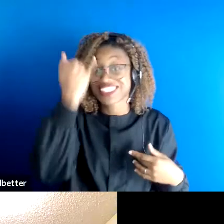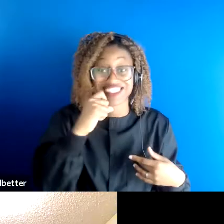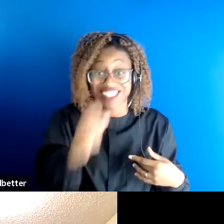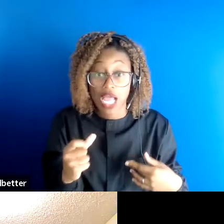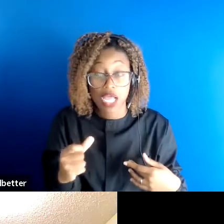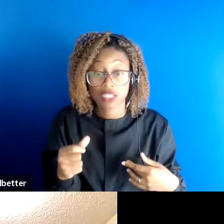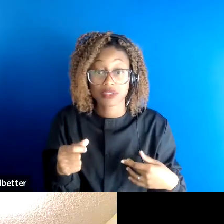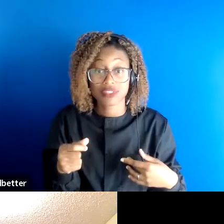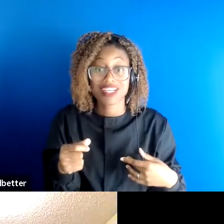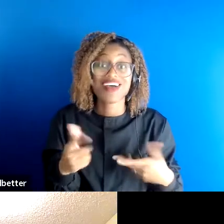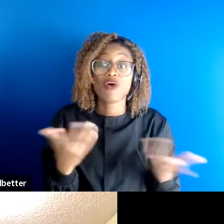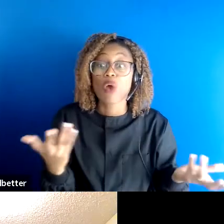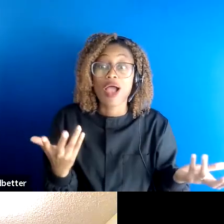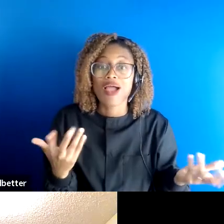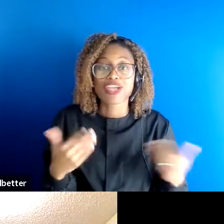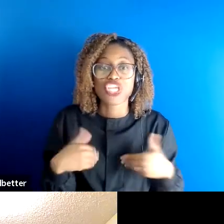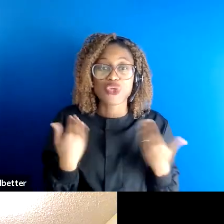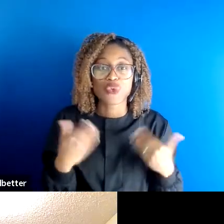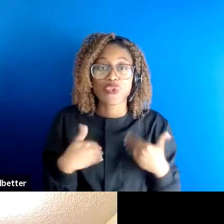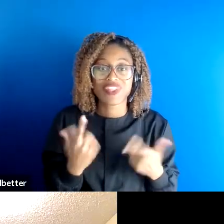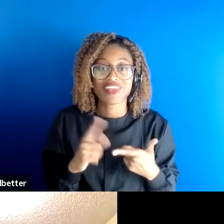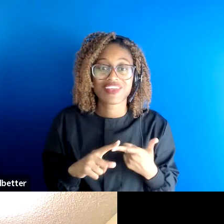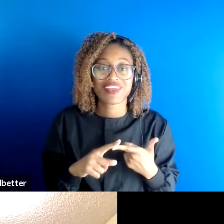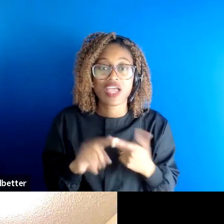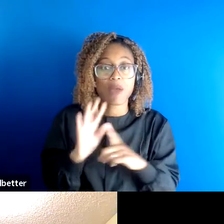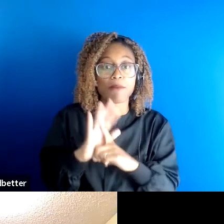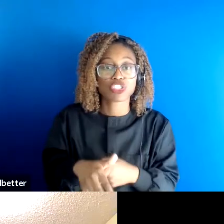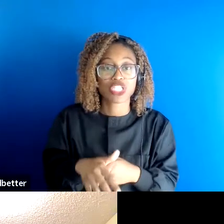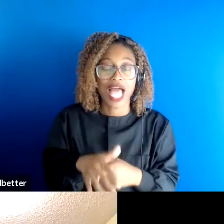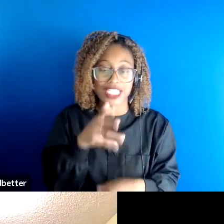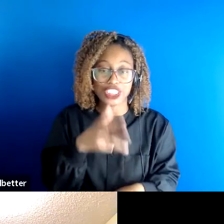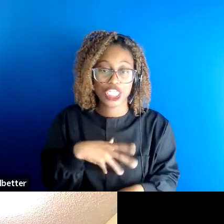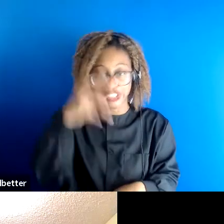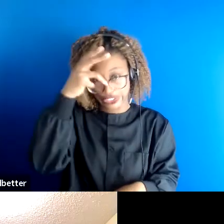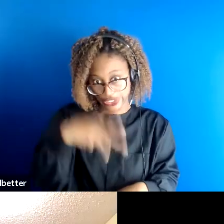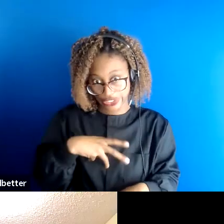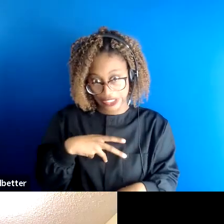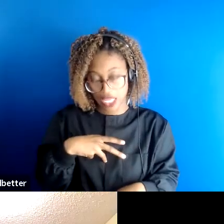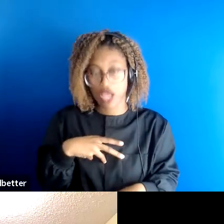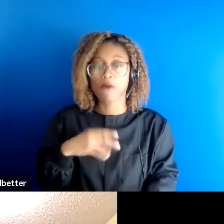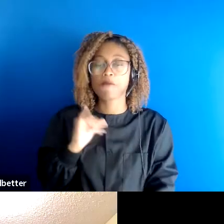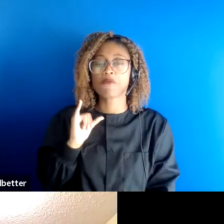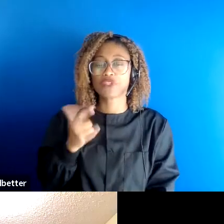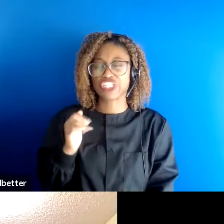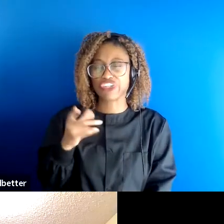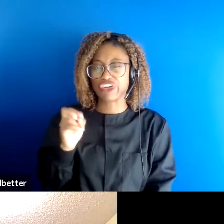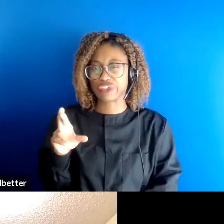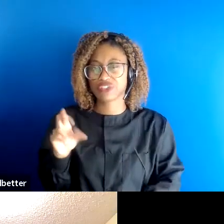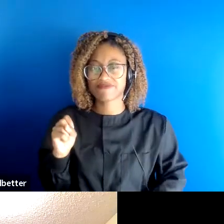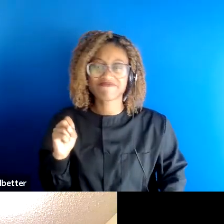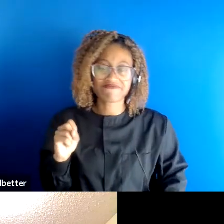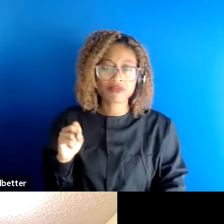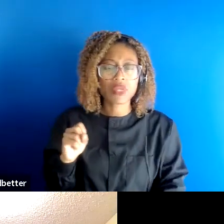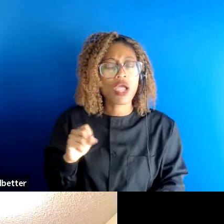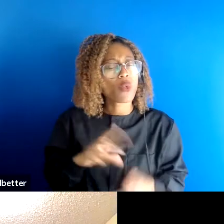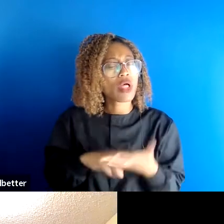they were youth and that they were marginalized genders. And I said, okay, well, what does it